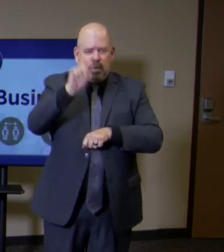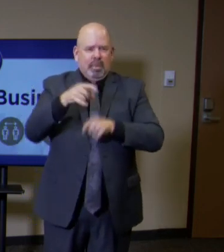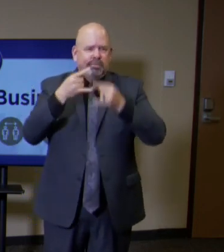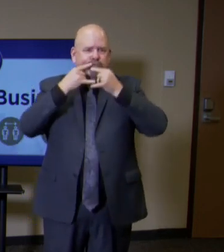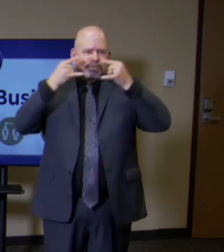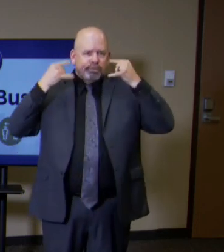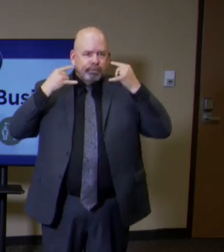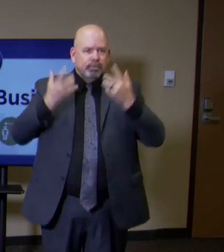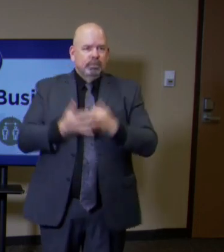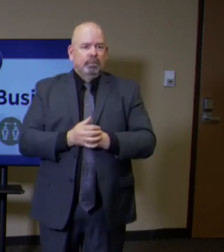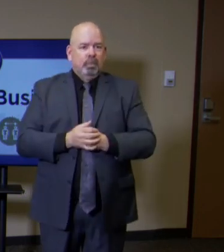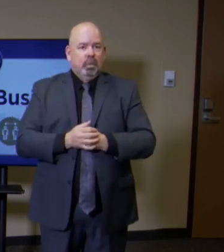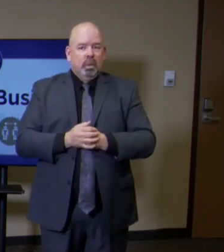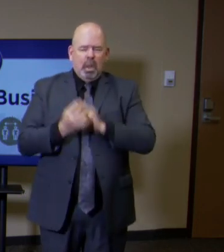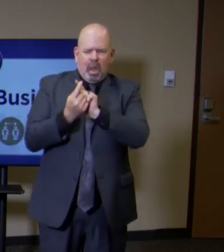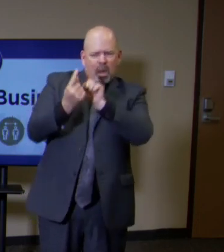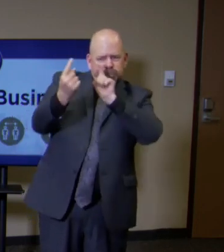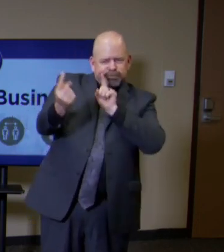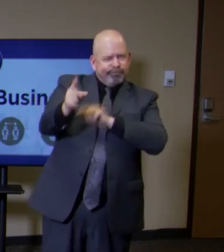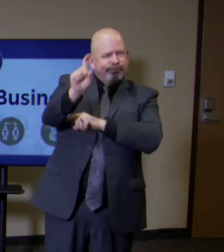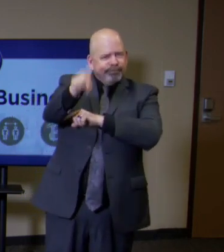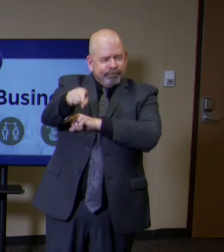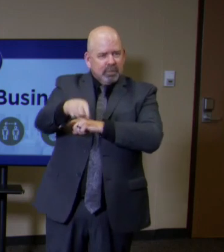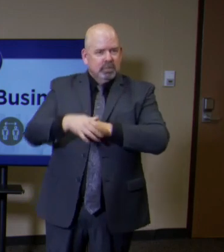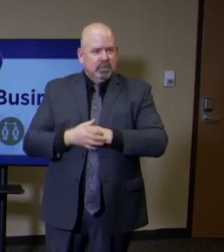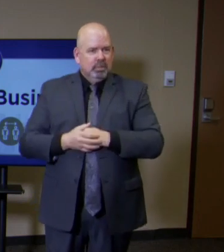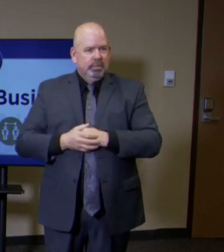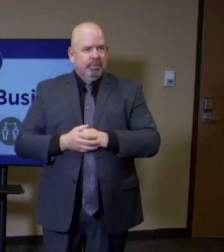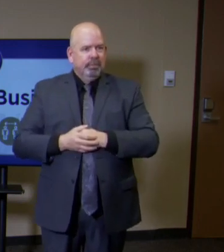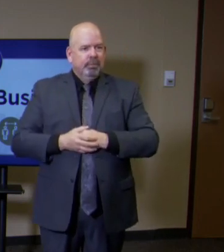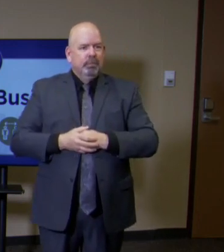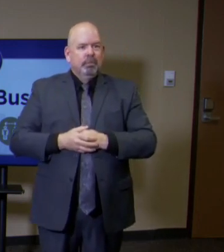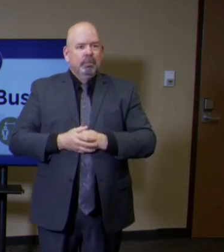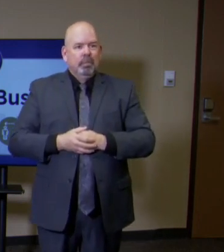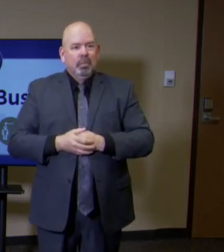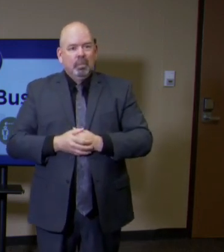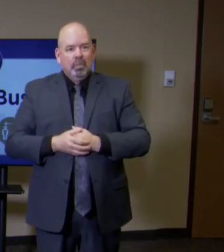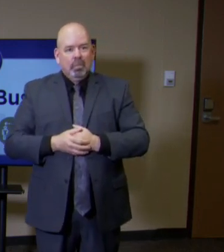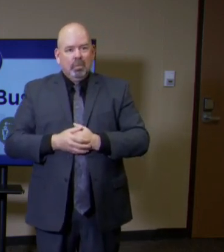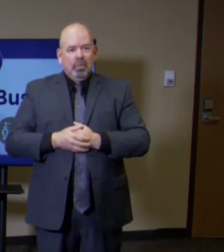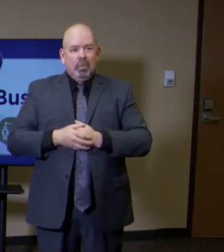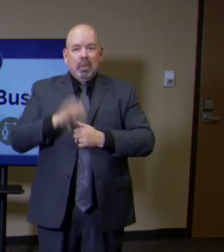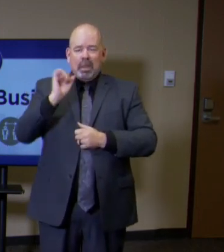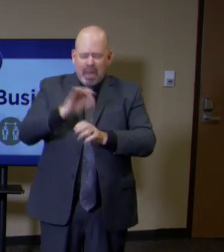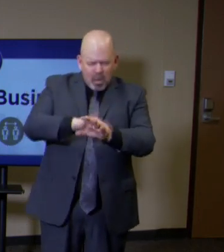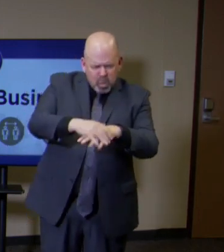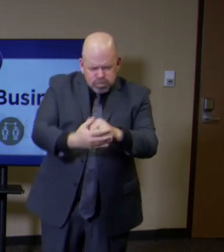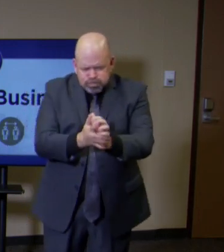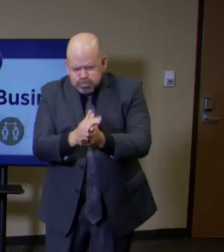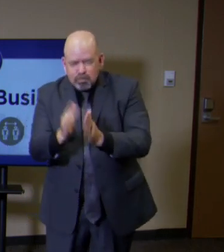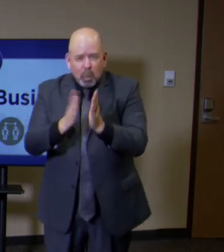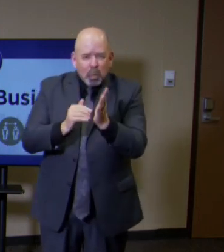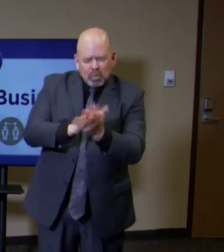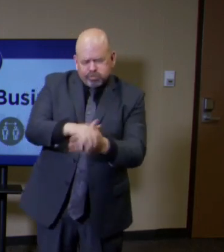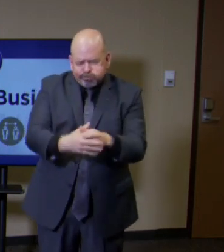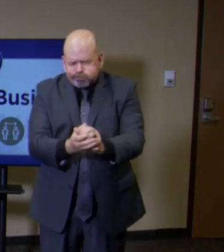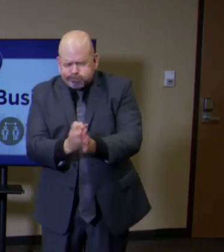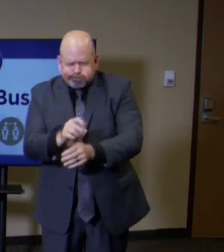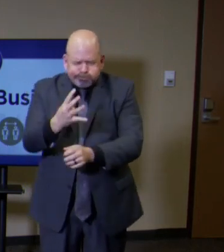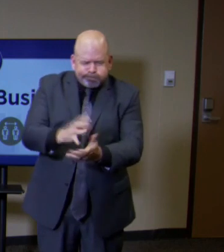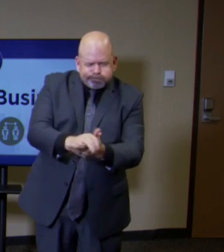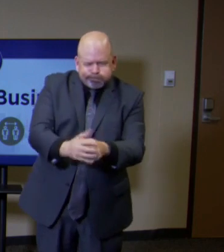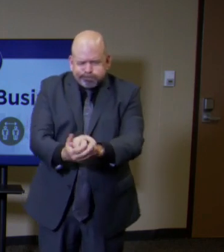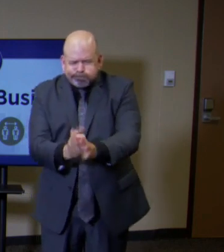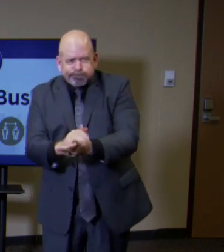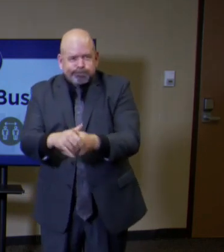separation between employees to the greatest extent possible, providing soap and water hand sanitizer at the workplace, allowing non-essential personnel to